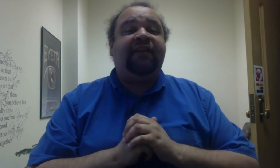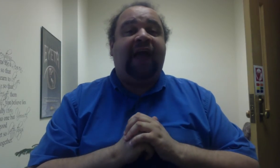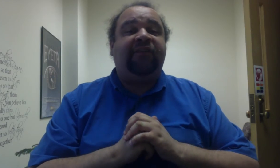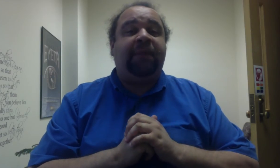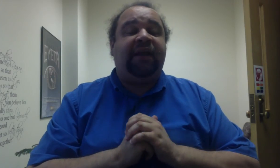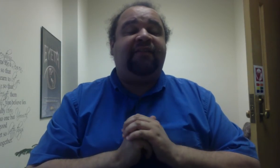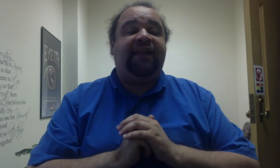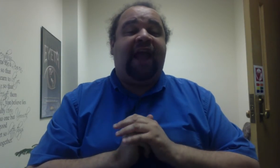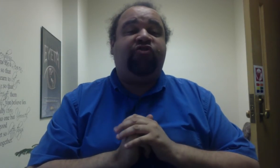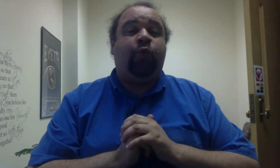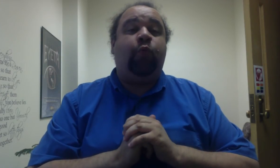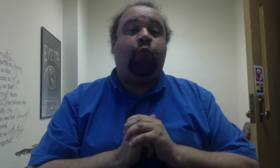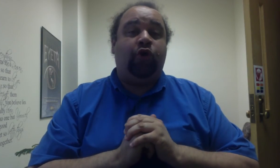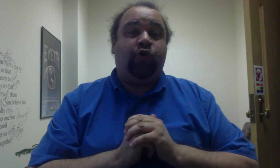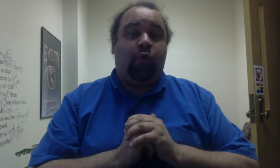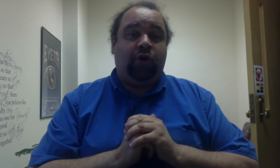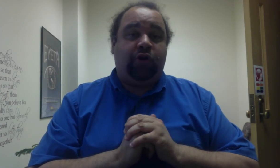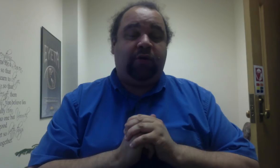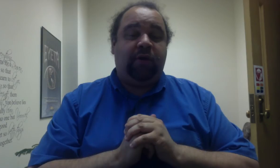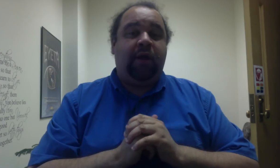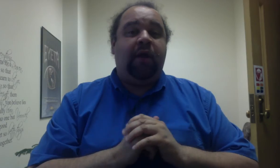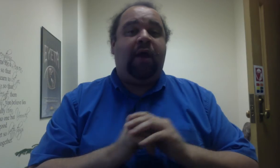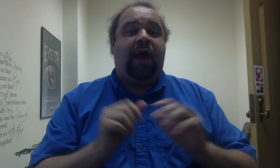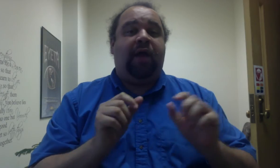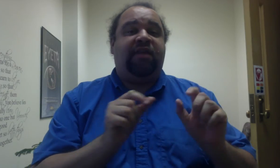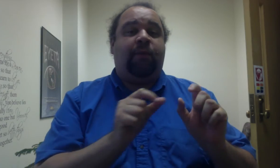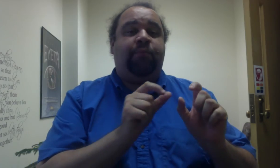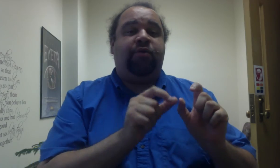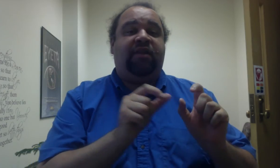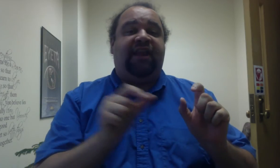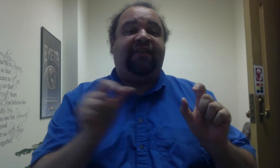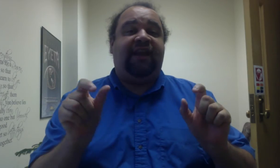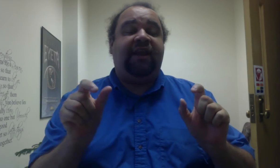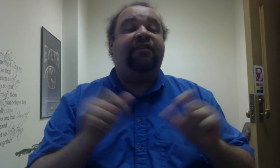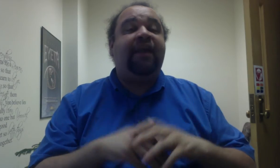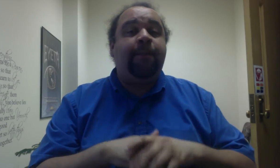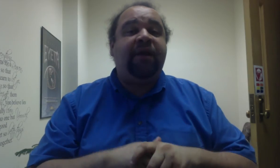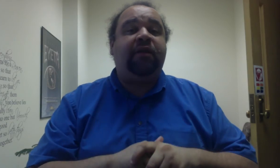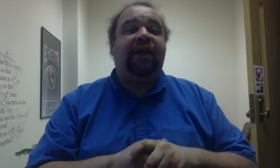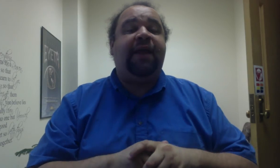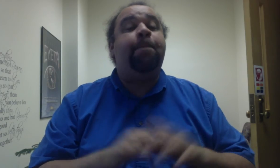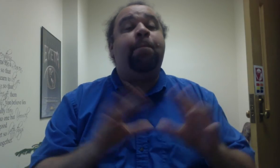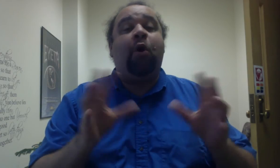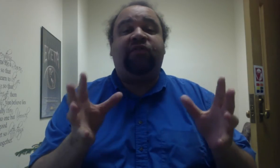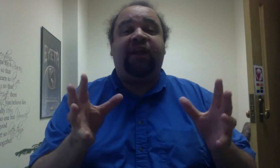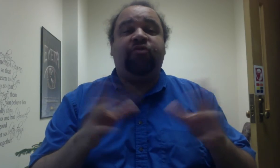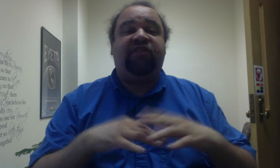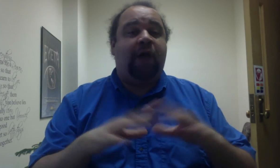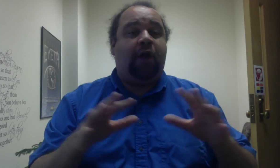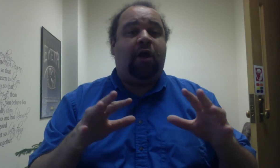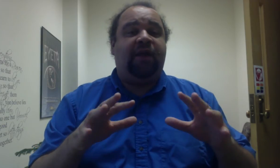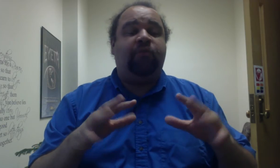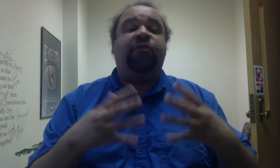syntax means the actual word order that we put things in. And typically, most languages, not all languages, but